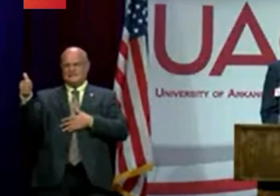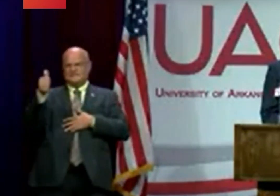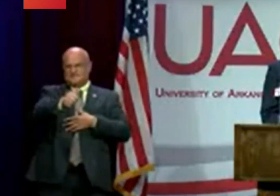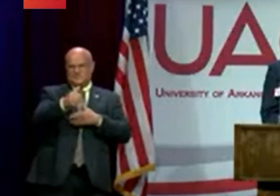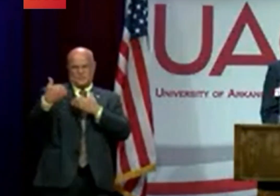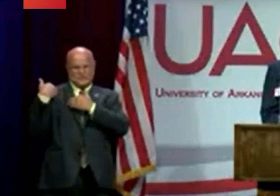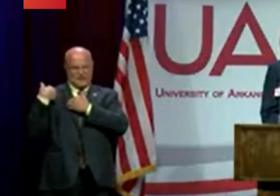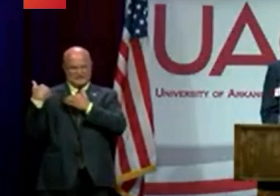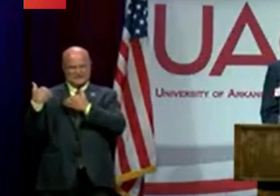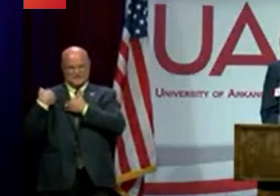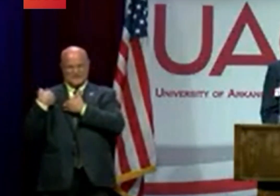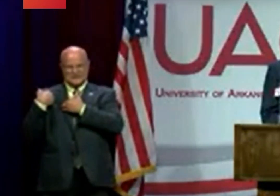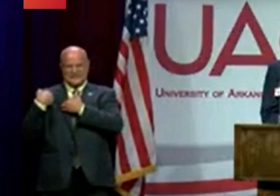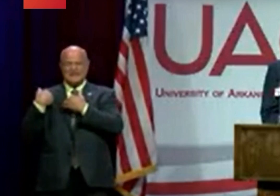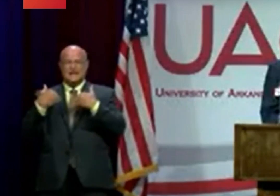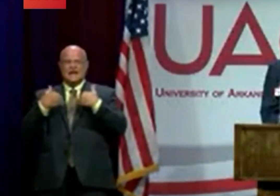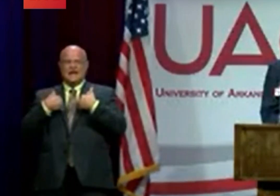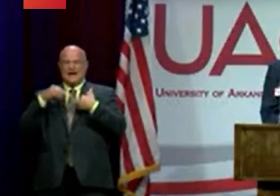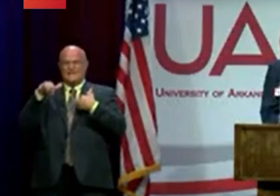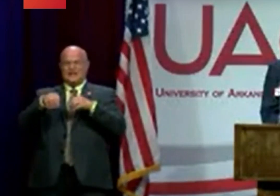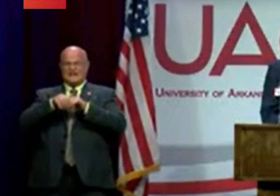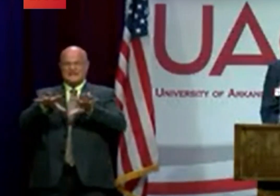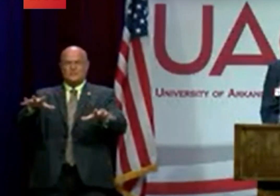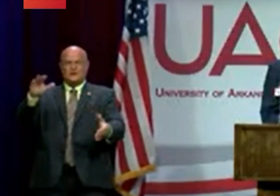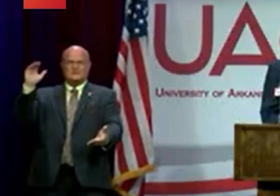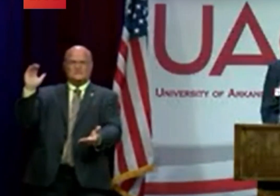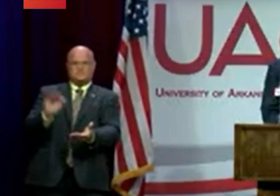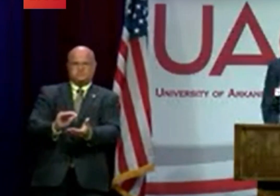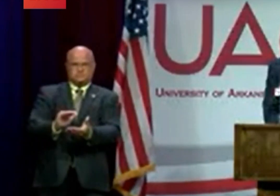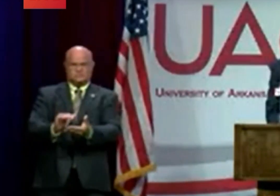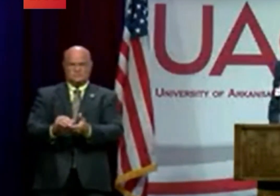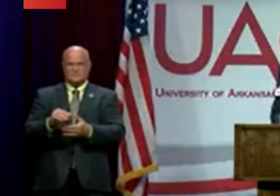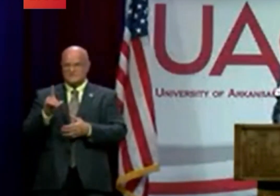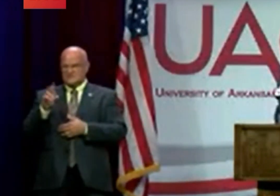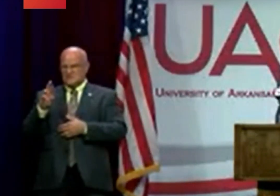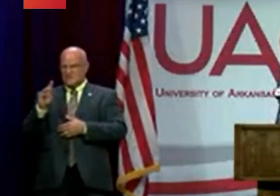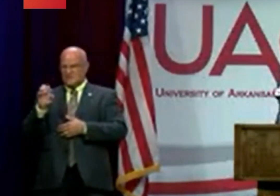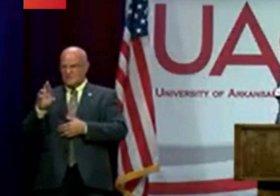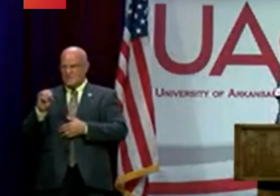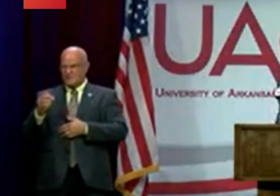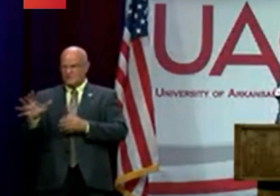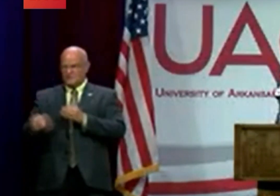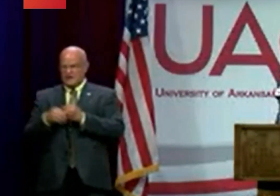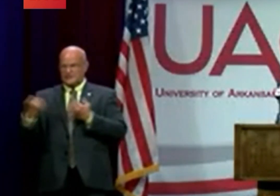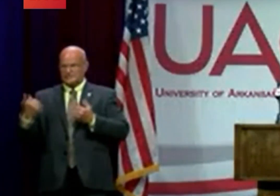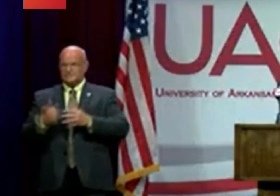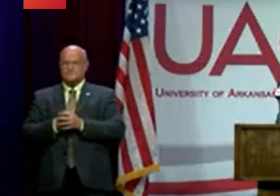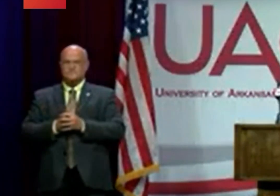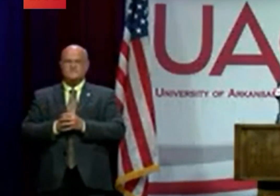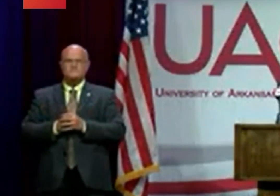responsibility are in reducing that spread of COVID-19. Dr. Romero, did you have anything to add?